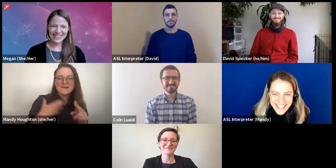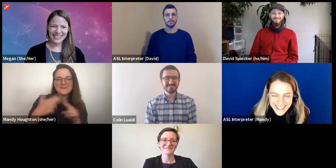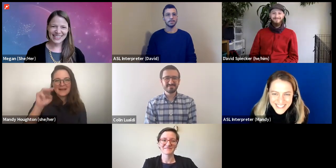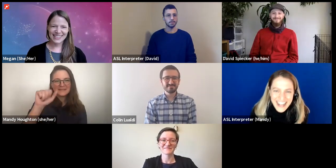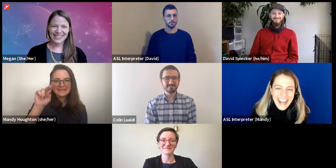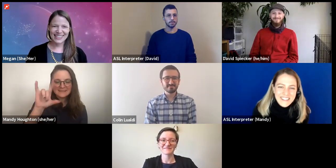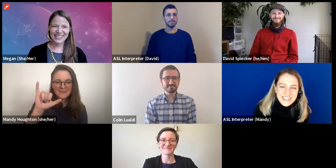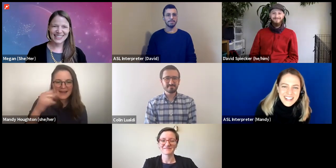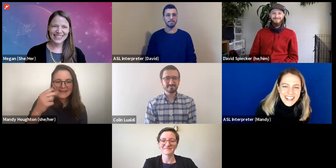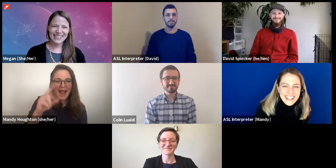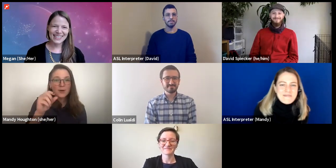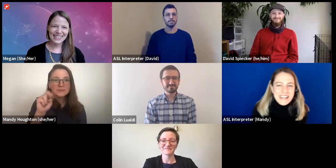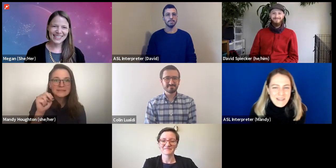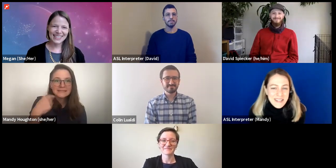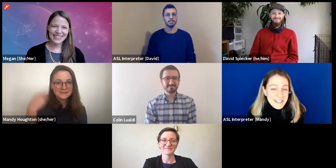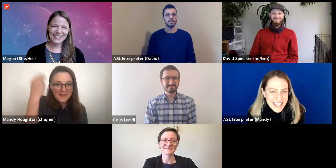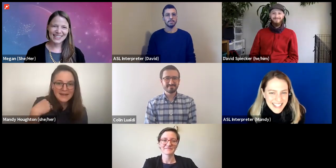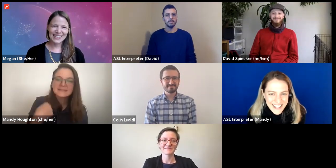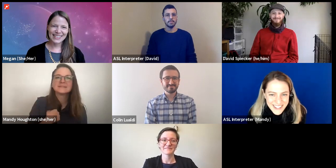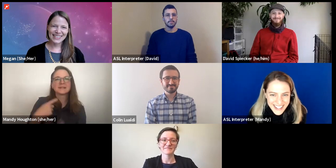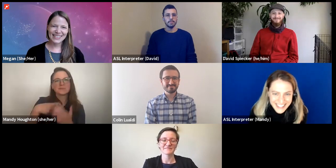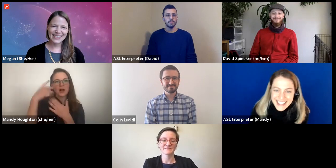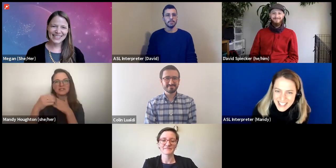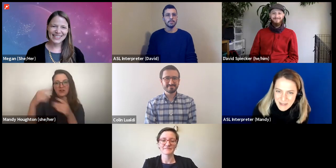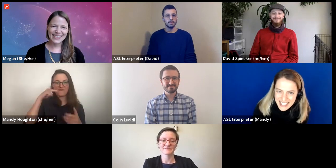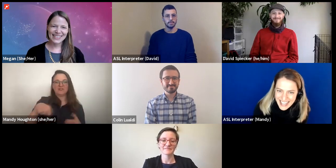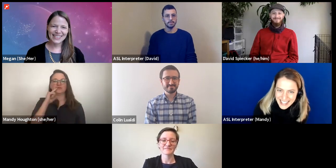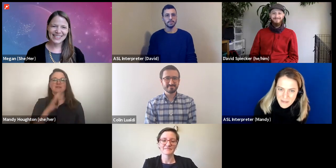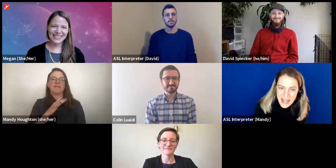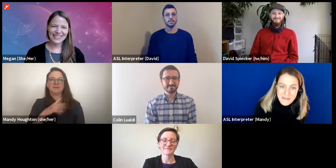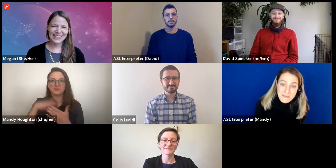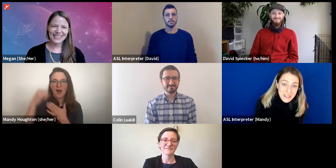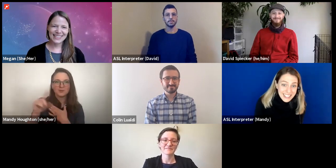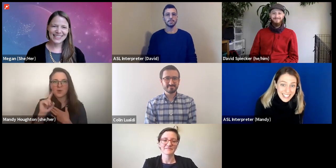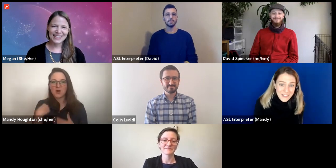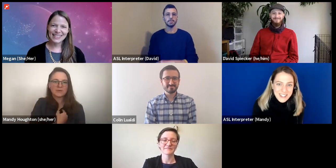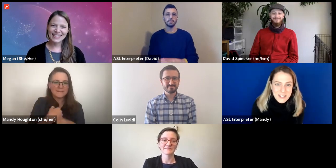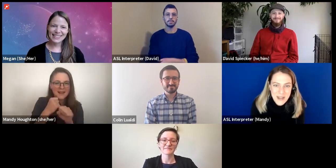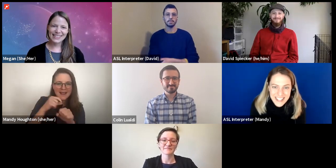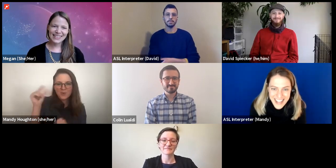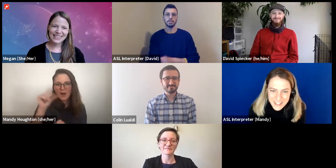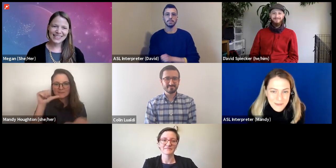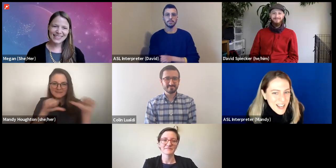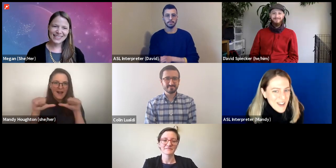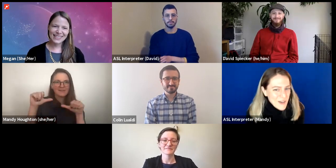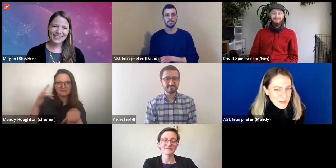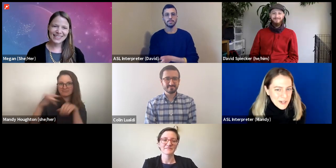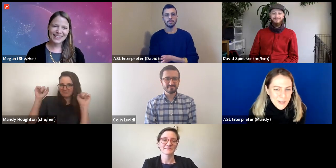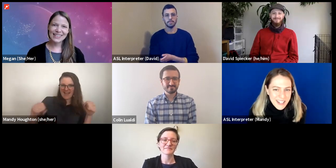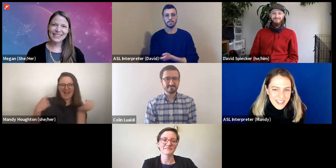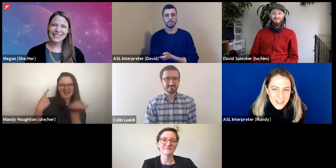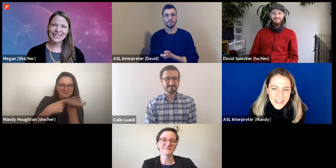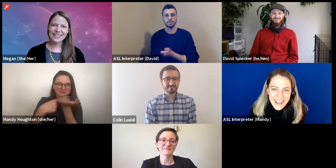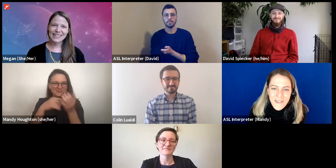Hello, hello. Hi, everyone. My name is Mandy Houghton. This is my sign name. I'm the lead for this project where